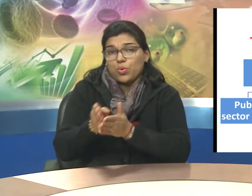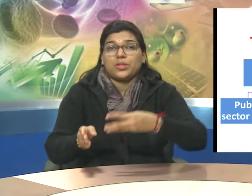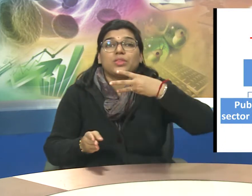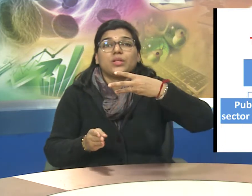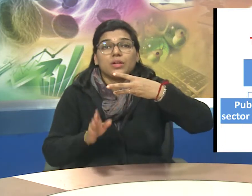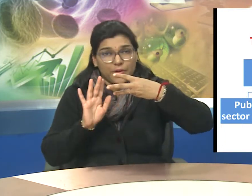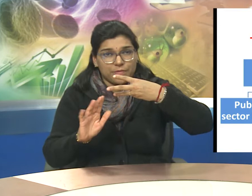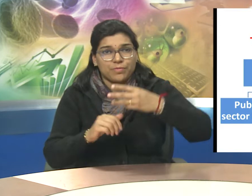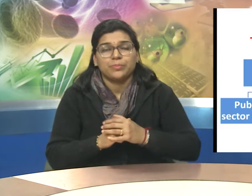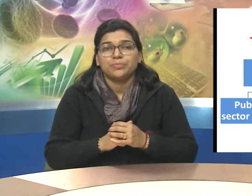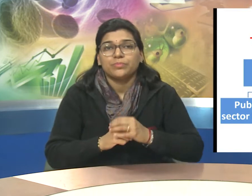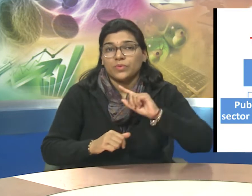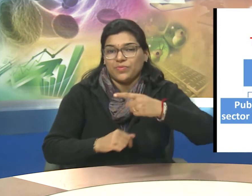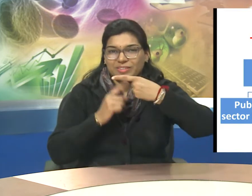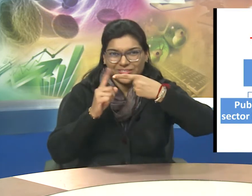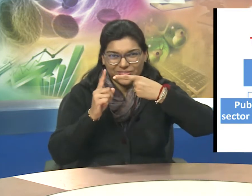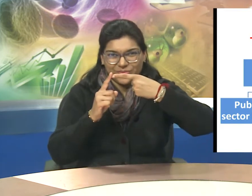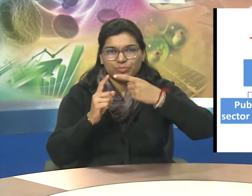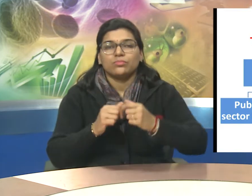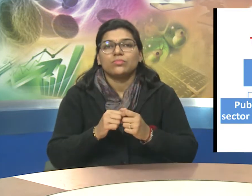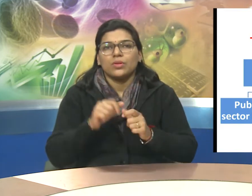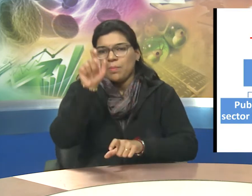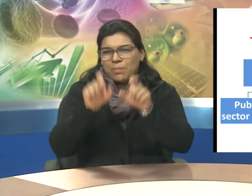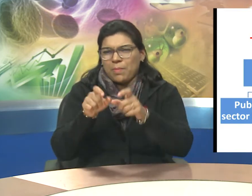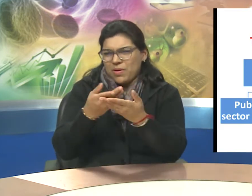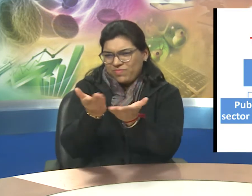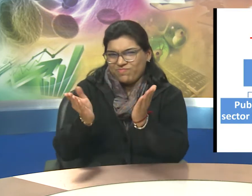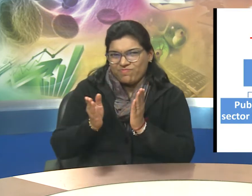Now, let us understand the types of commercial banks.